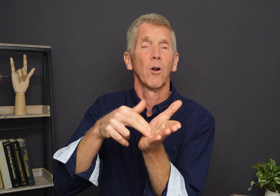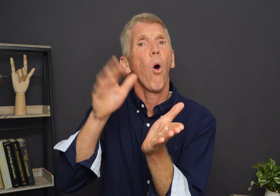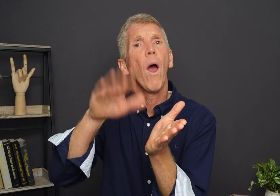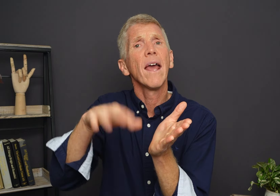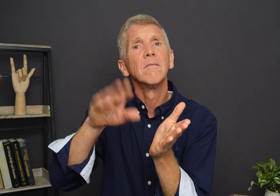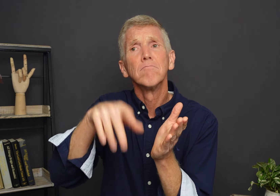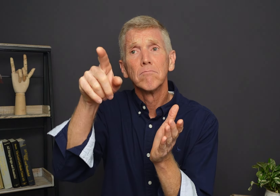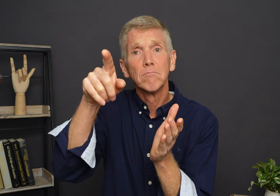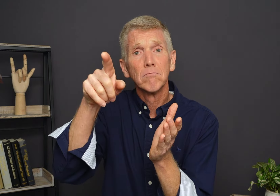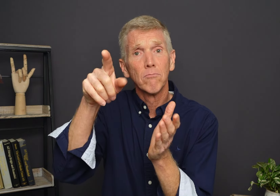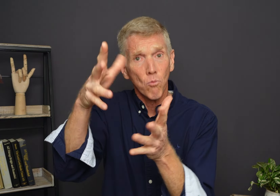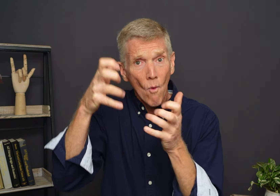oh, hey,